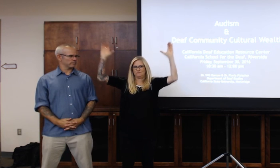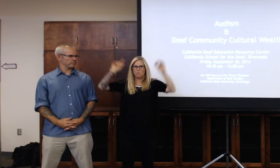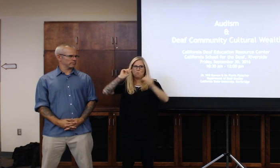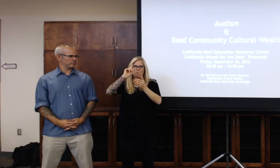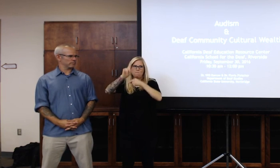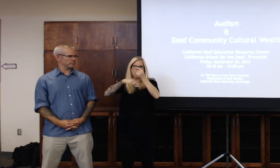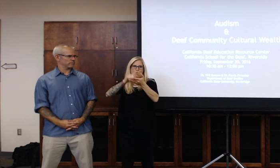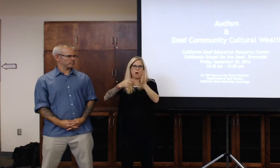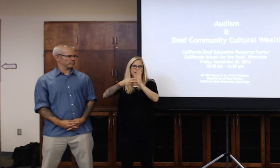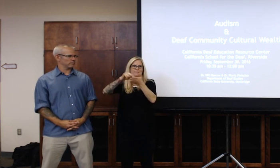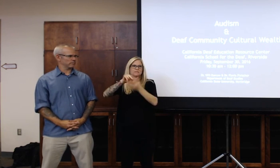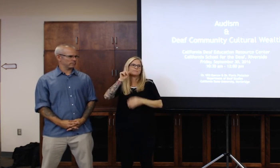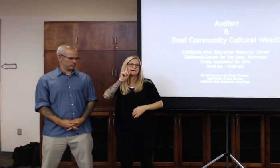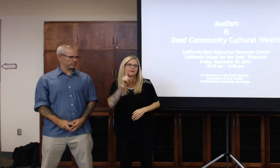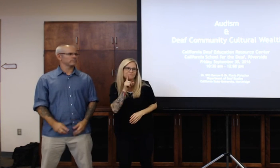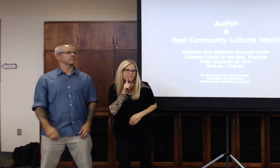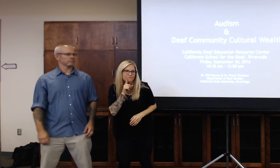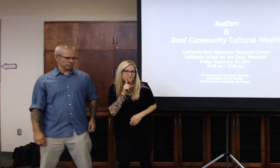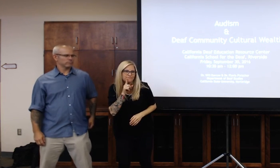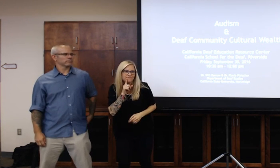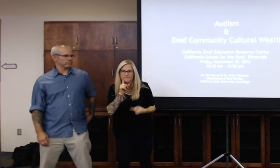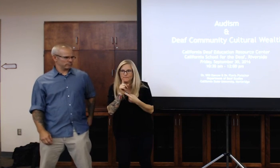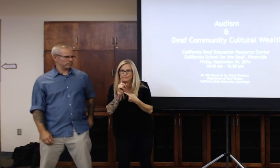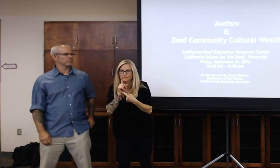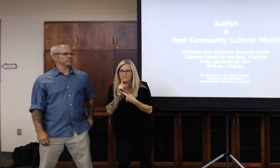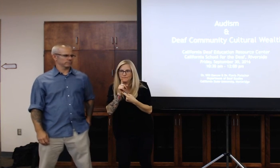certain thoughts about what it means to be deaf.